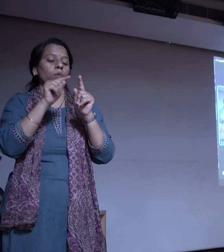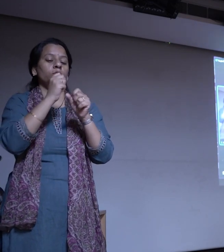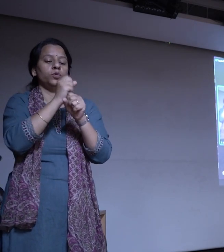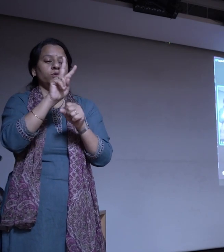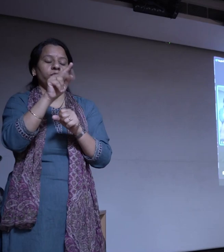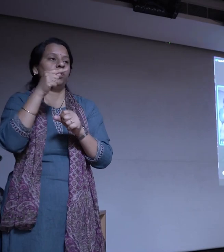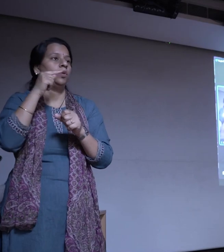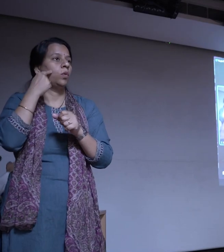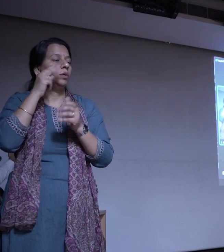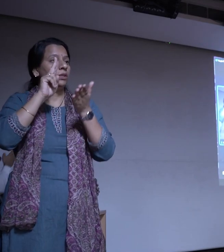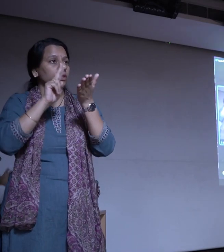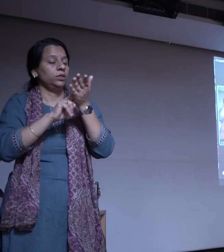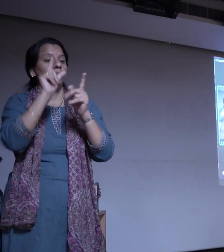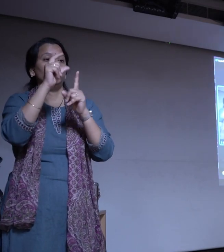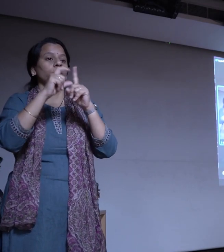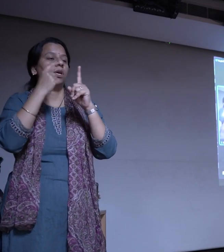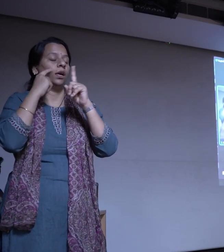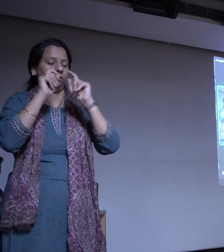dat. just